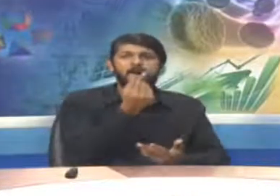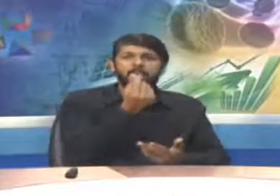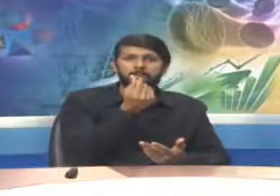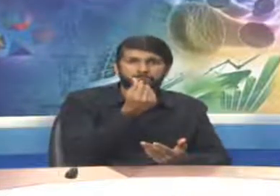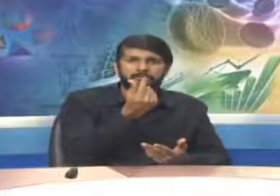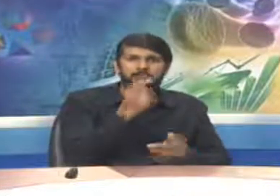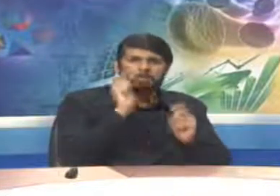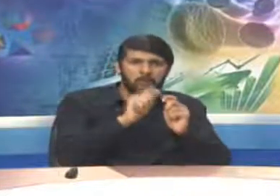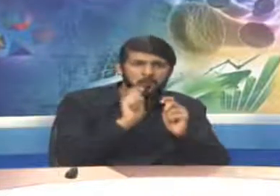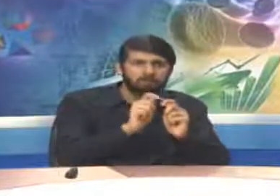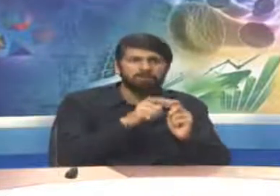As a such,